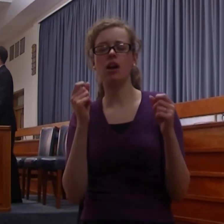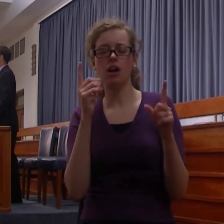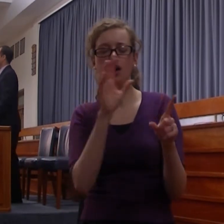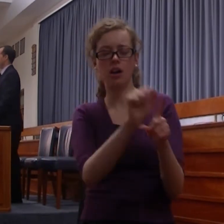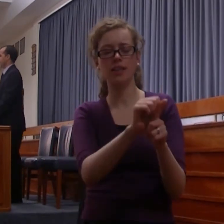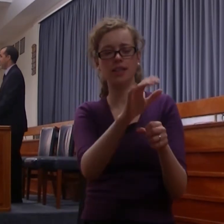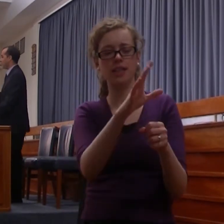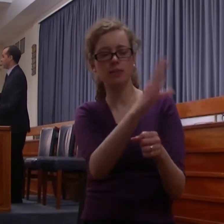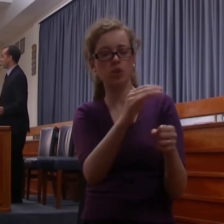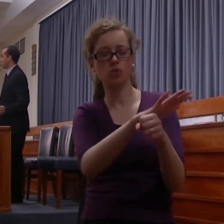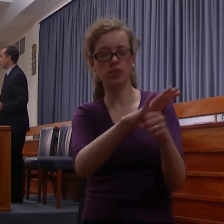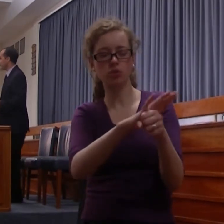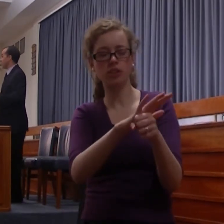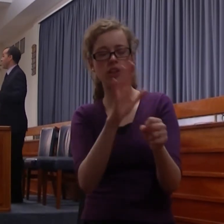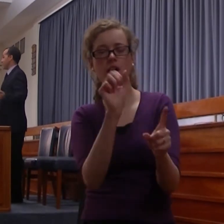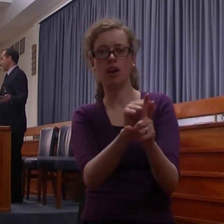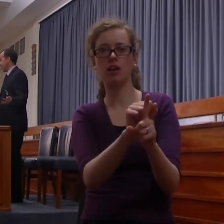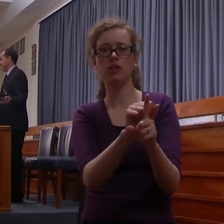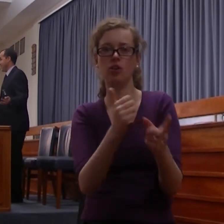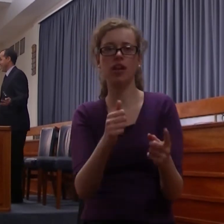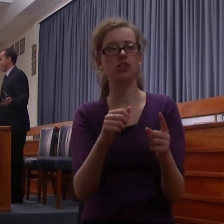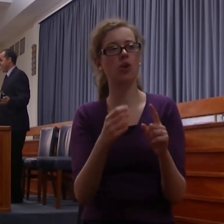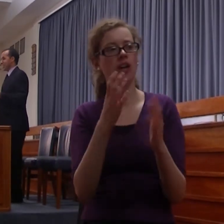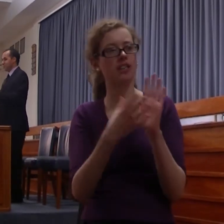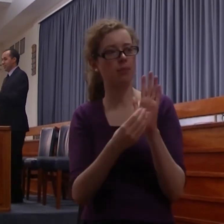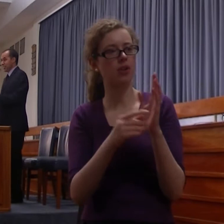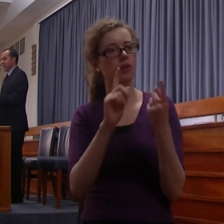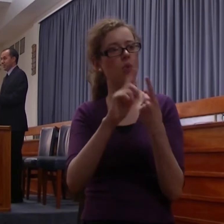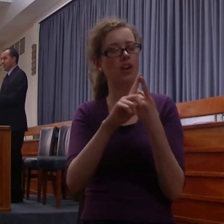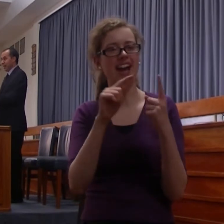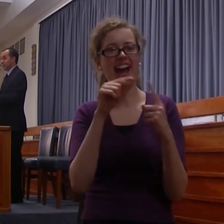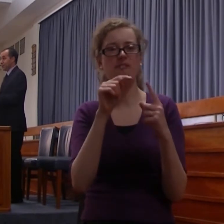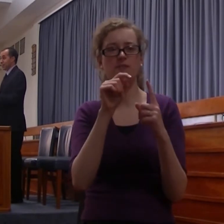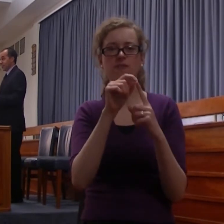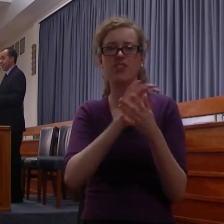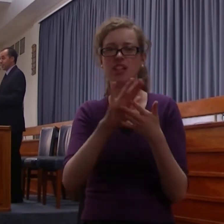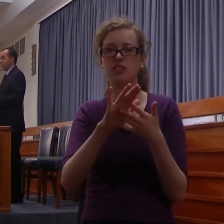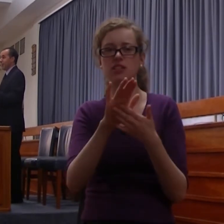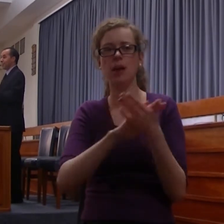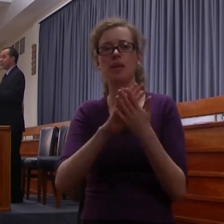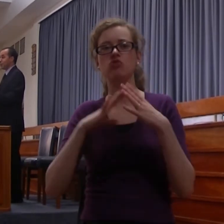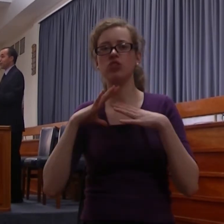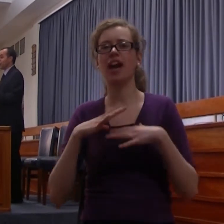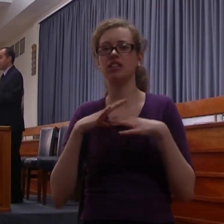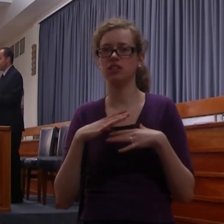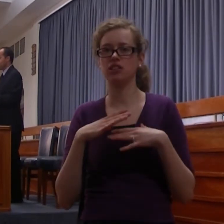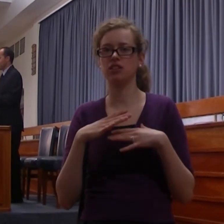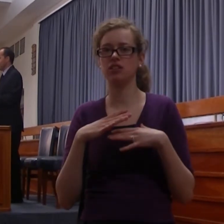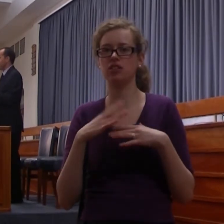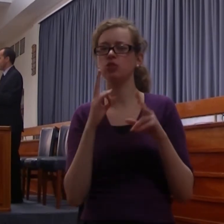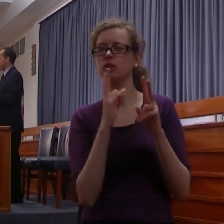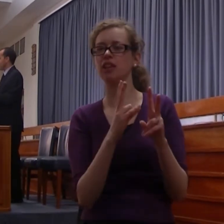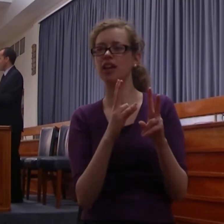each church gives us an idea about its spiritual condition. Ephesus means